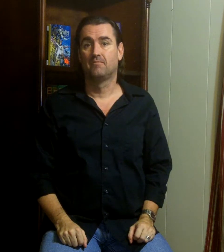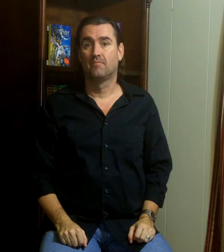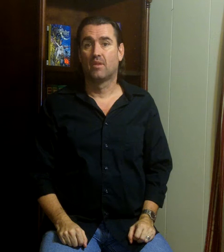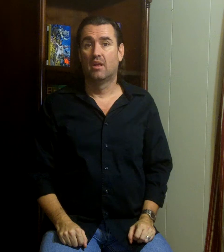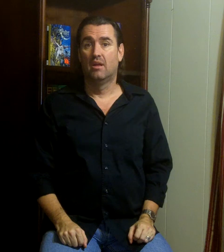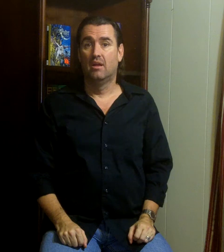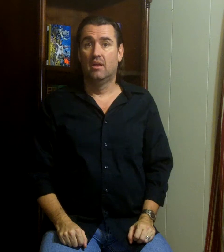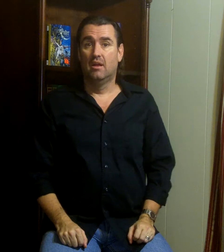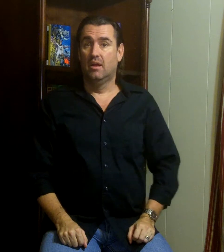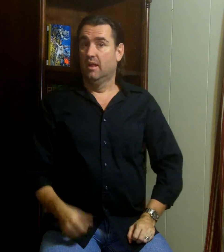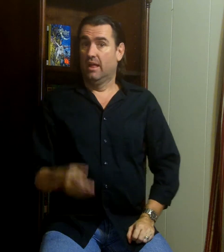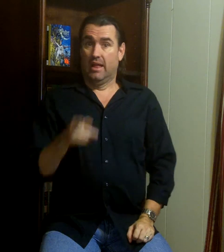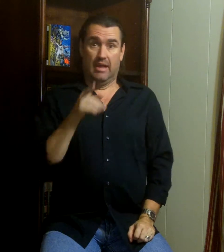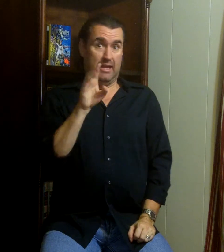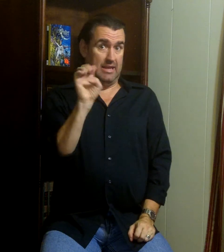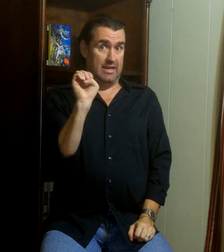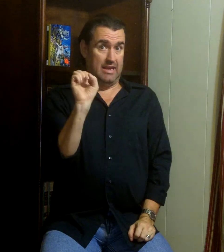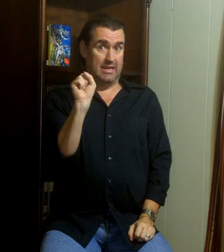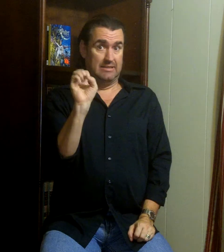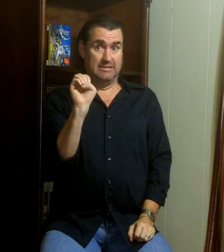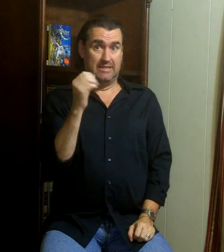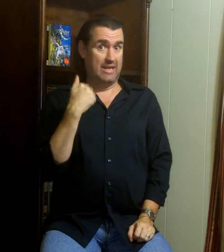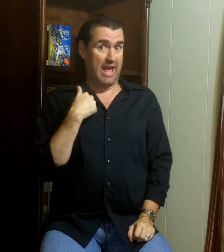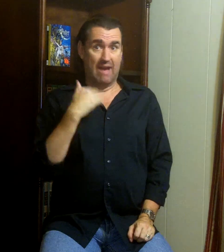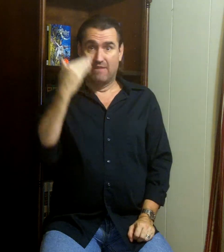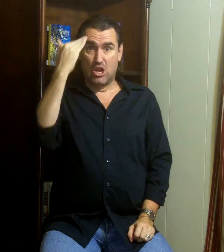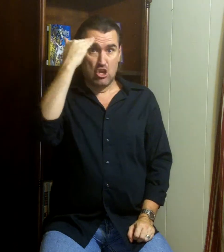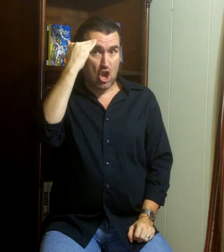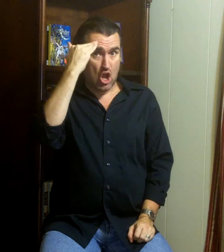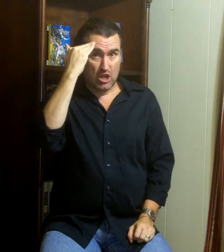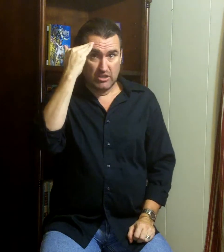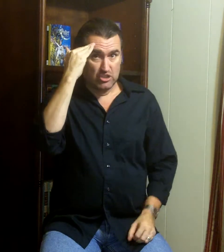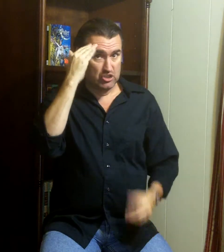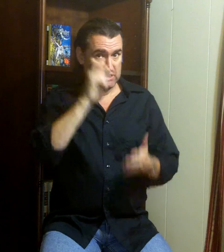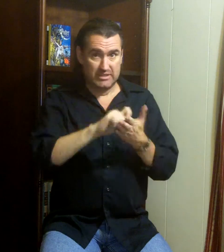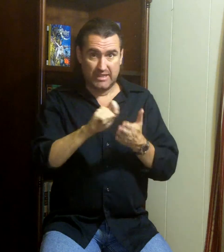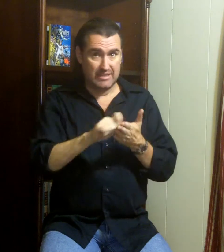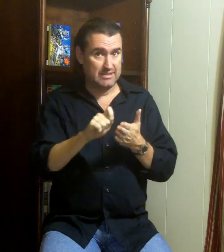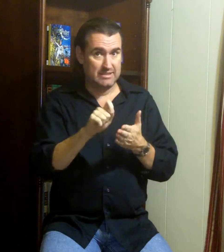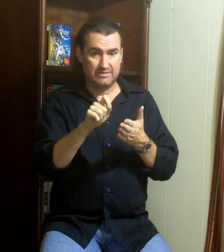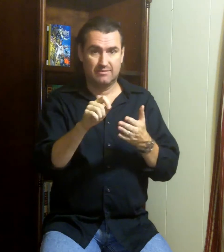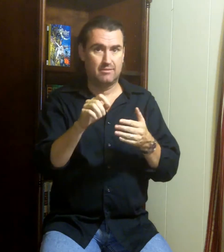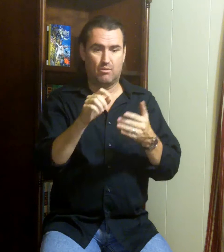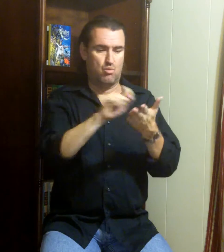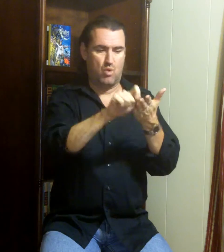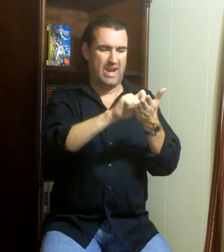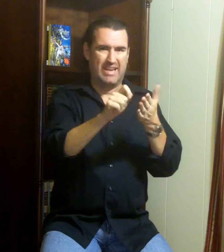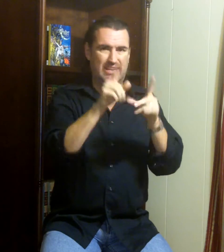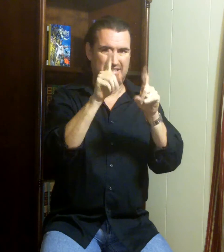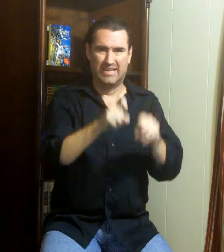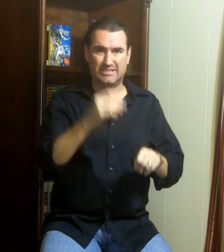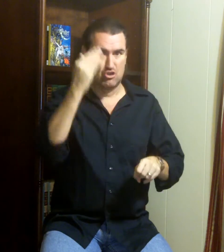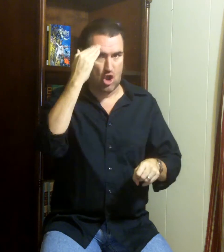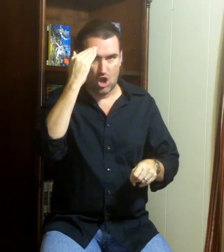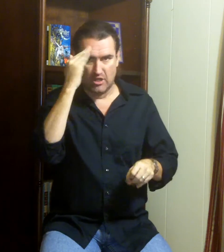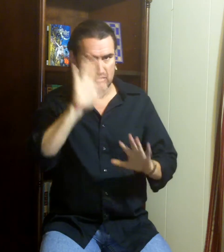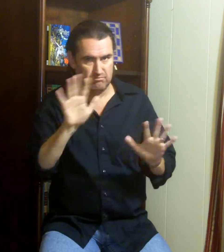There is no written test for the ESSE. You do not have to maintain CEUs at the moment for